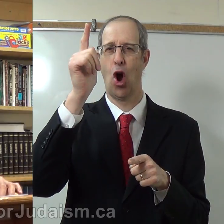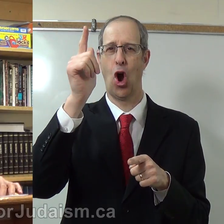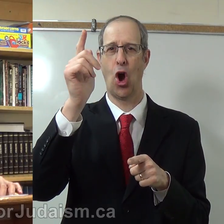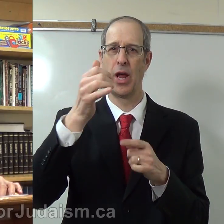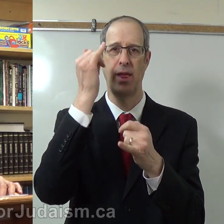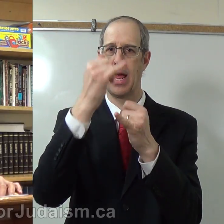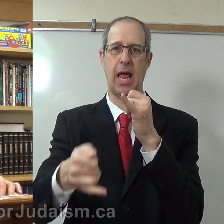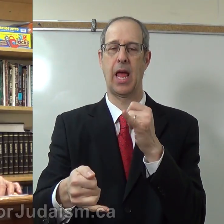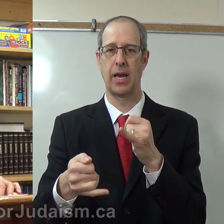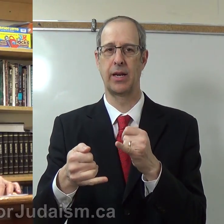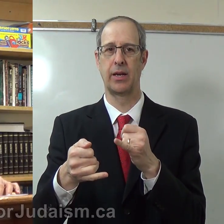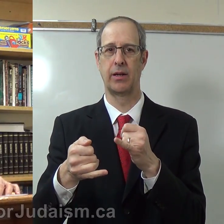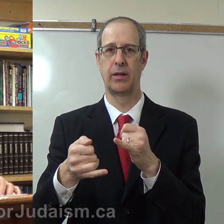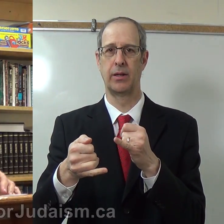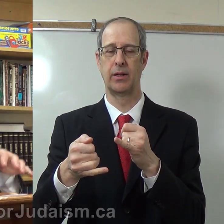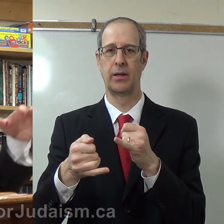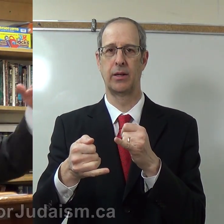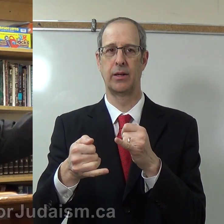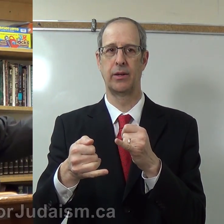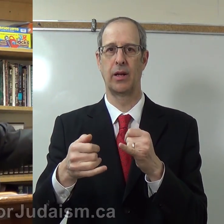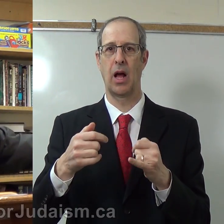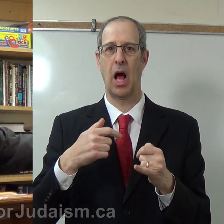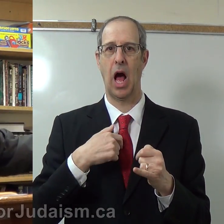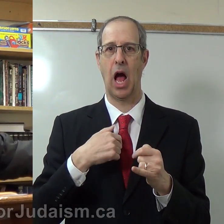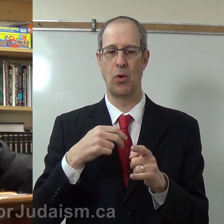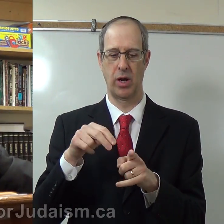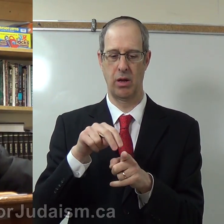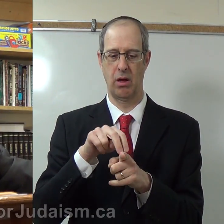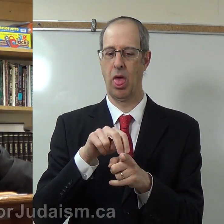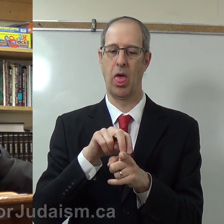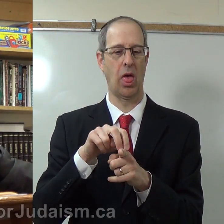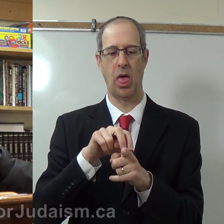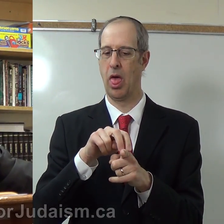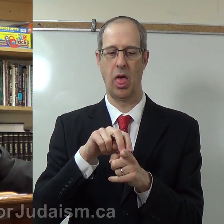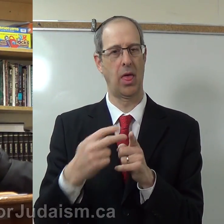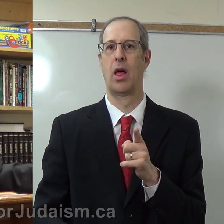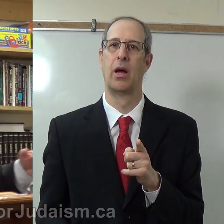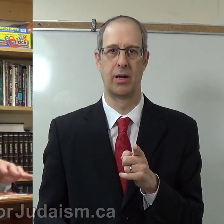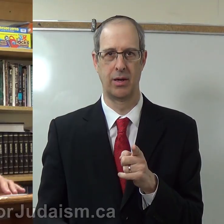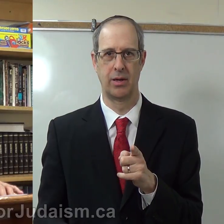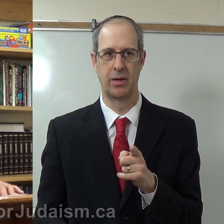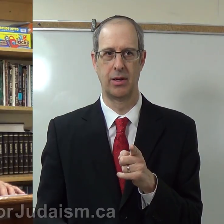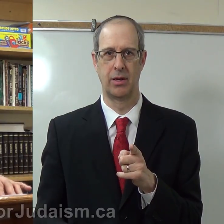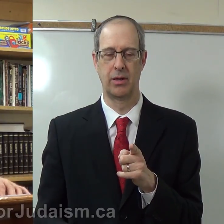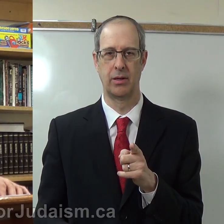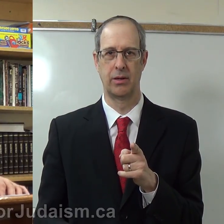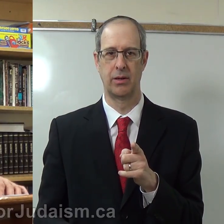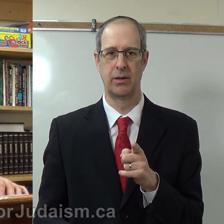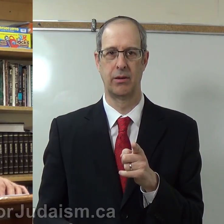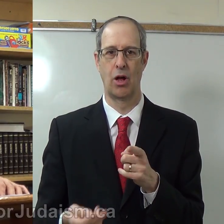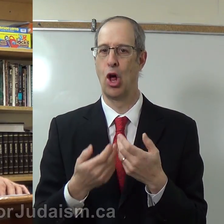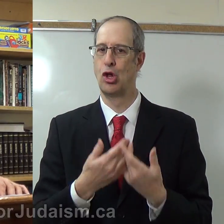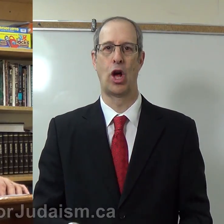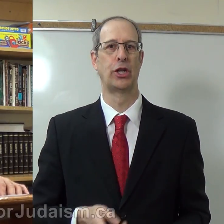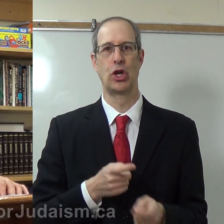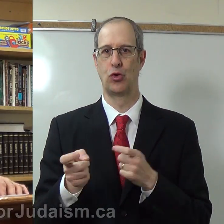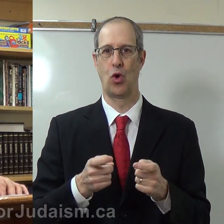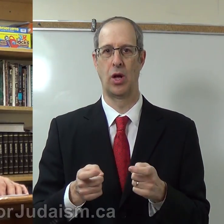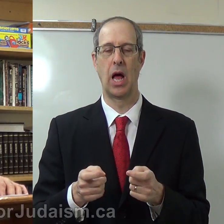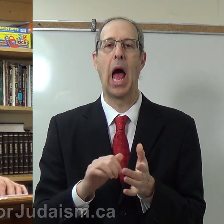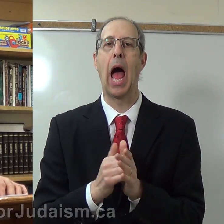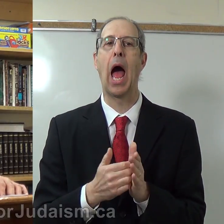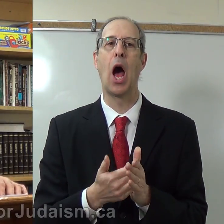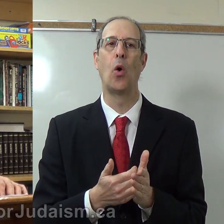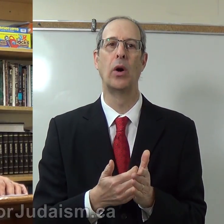to the building, he says, I would lose my balance and I would fall. The only way I was able to